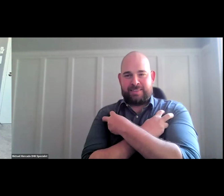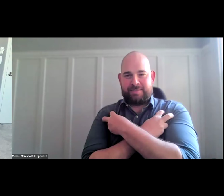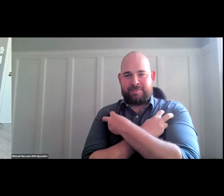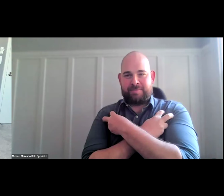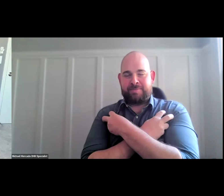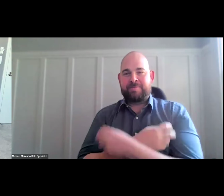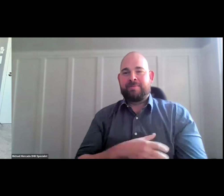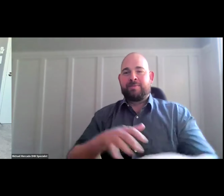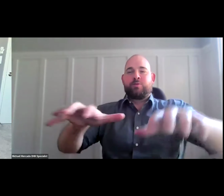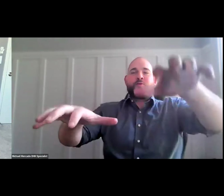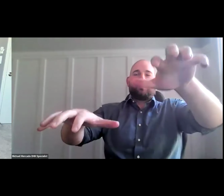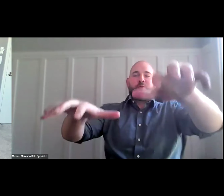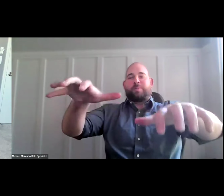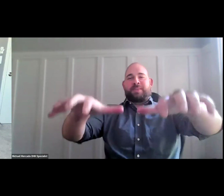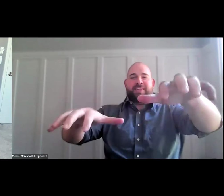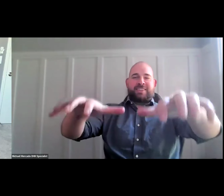skeleton,